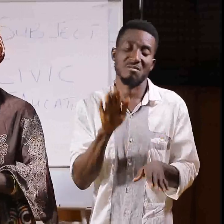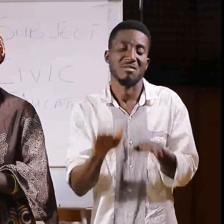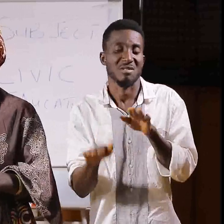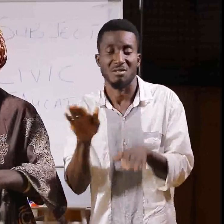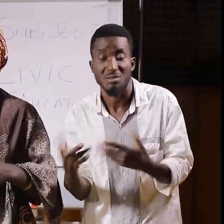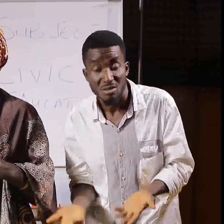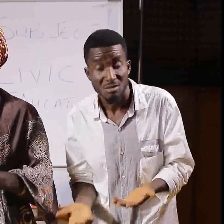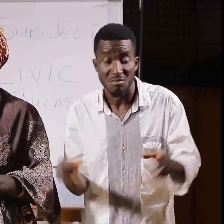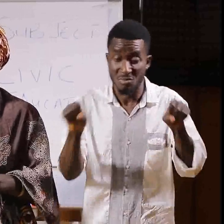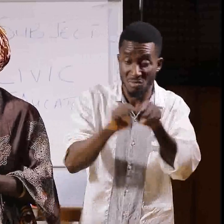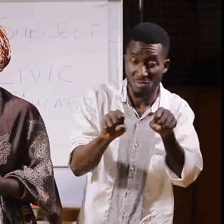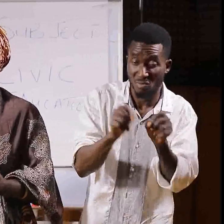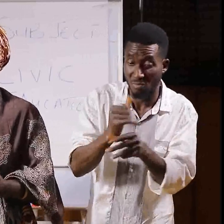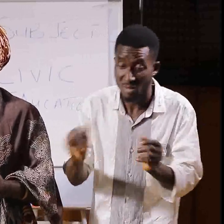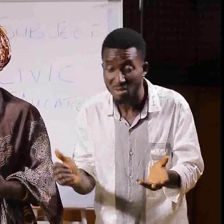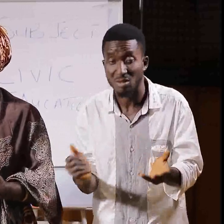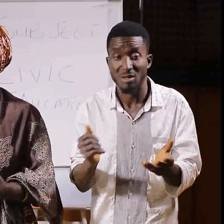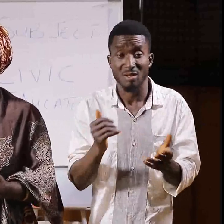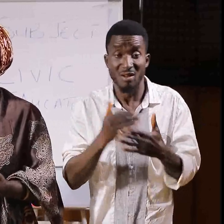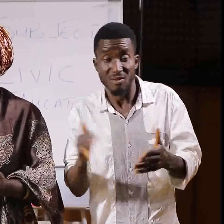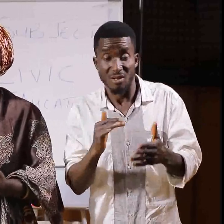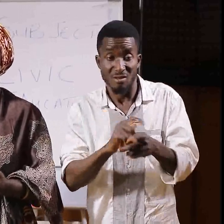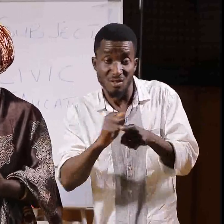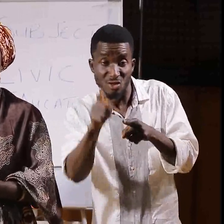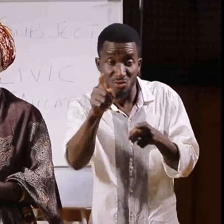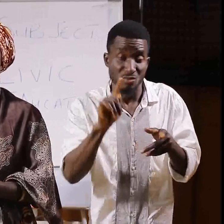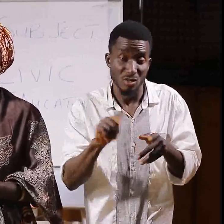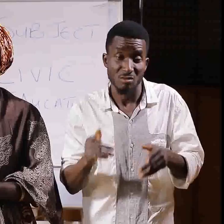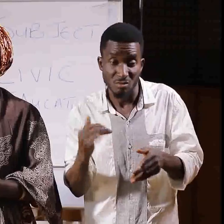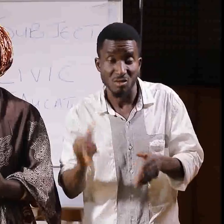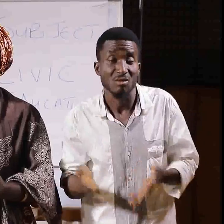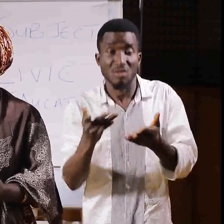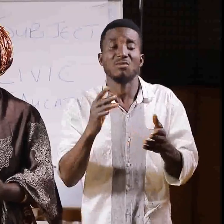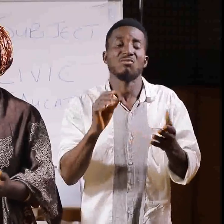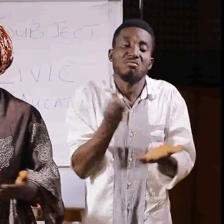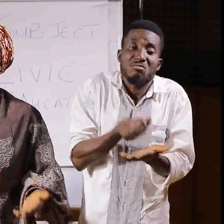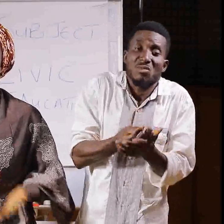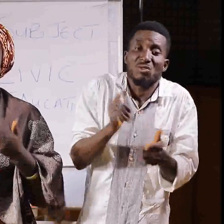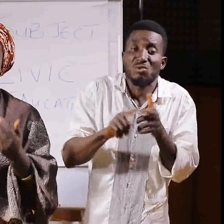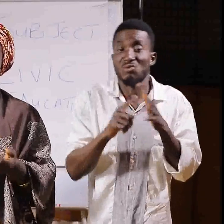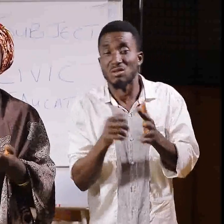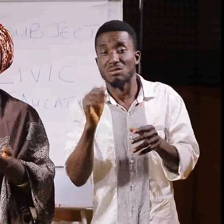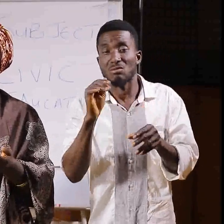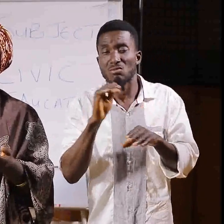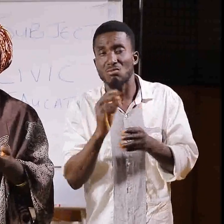you, and after training you, they give you capital that will help you to